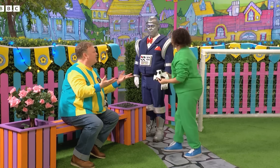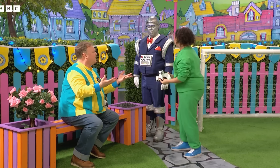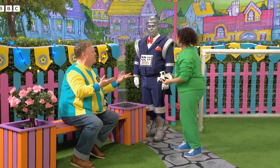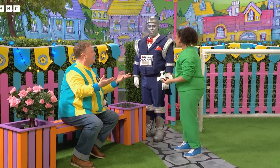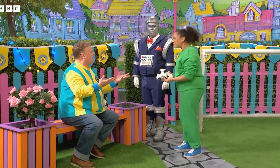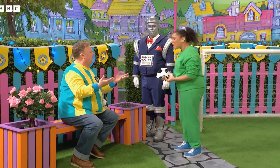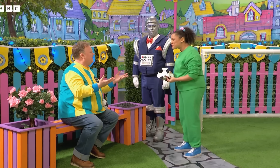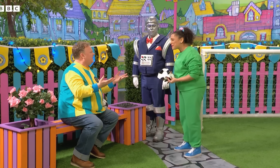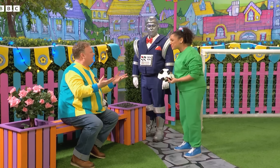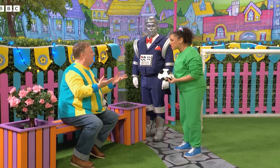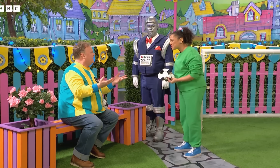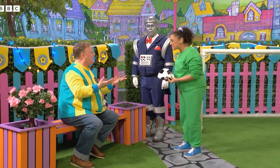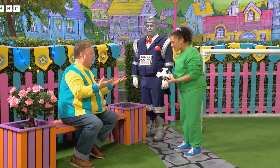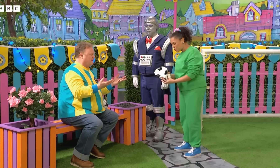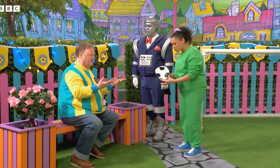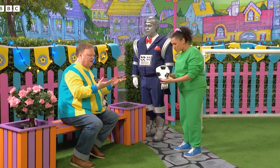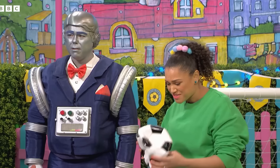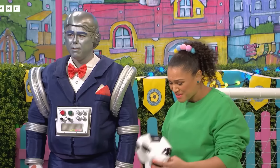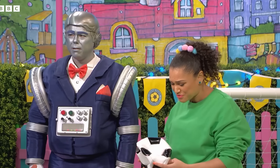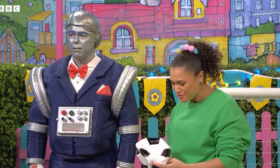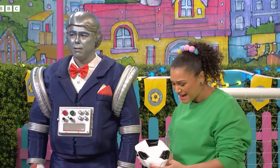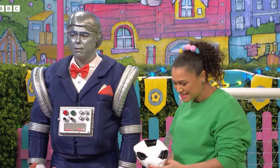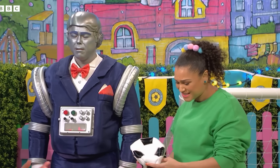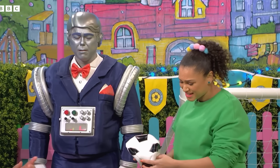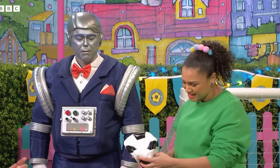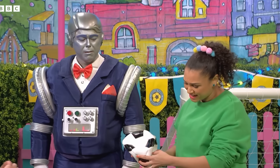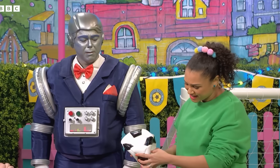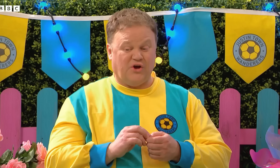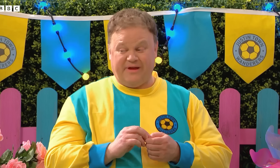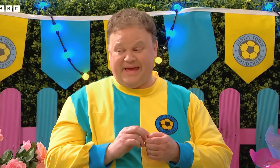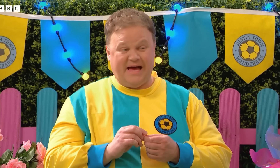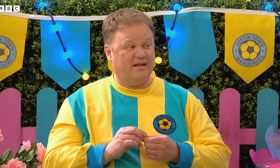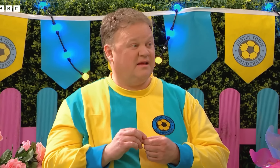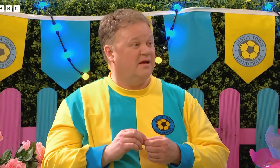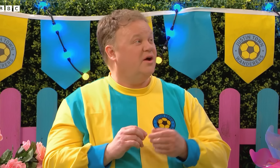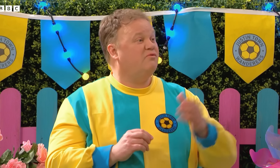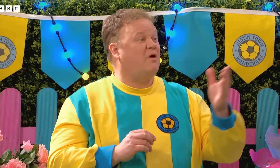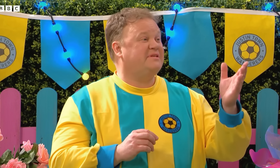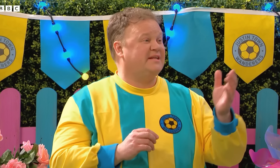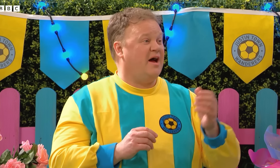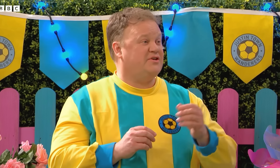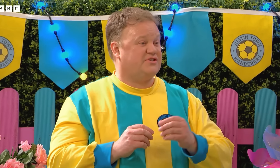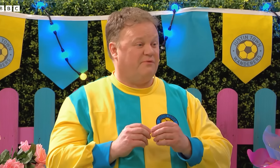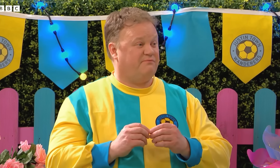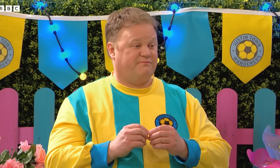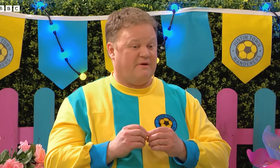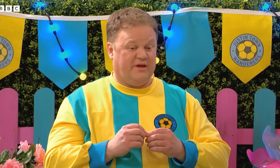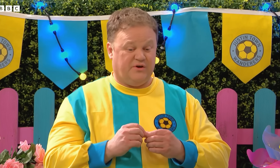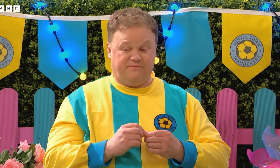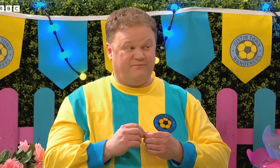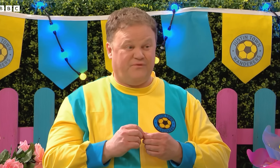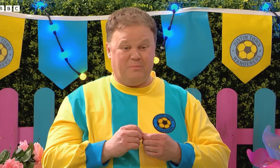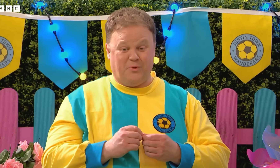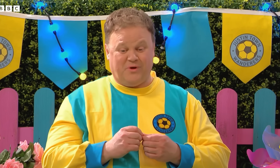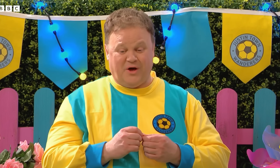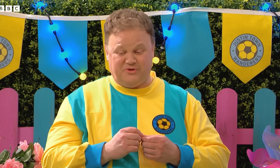Oh! I'm never going to make the Justin Town Wanderers at this rate. I'm sorry, Cat. Roberts and I are just not very good football